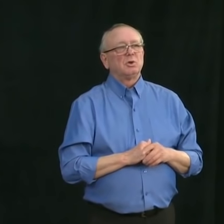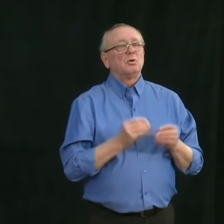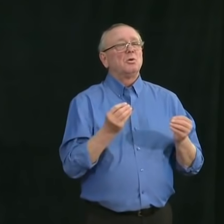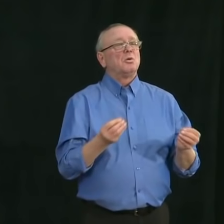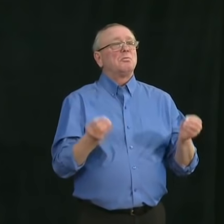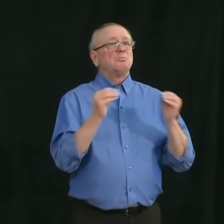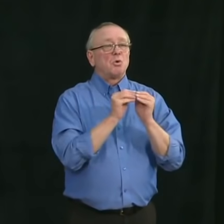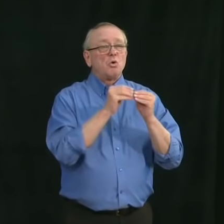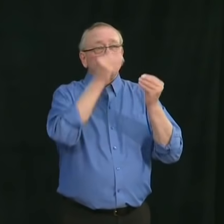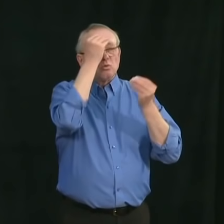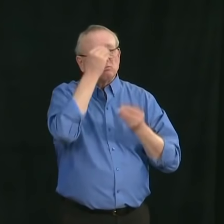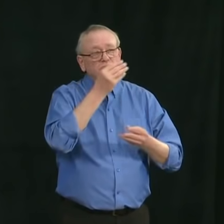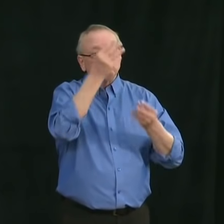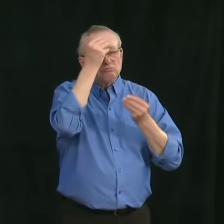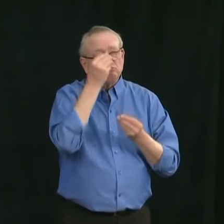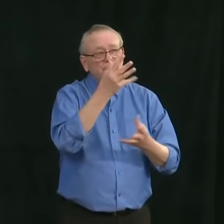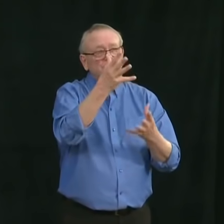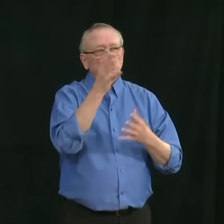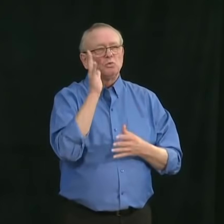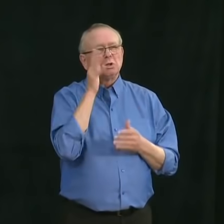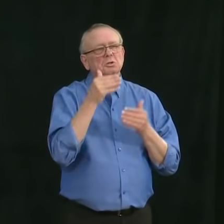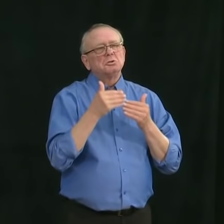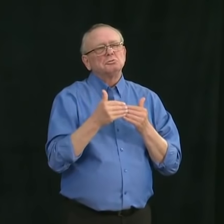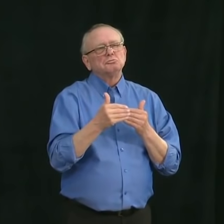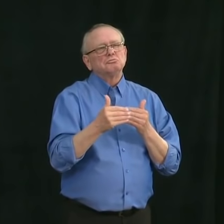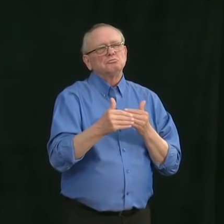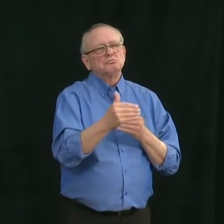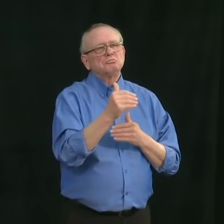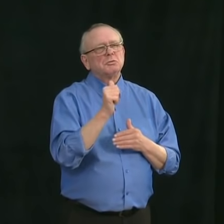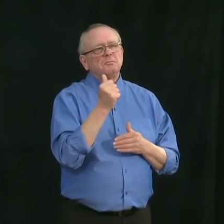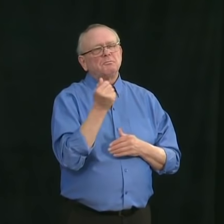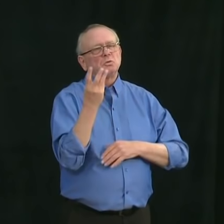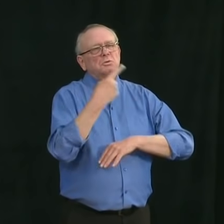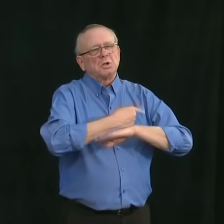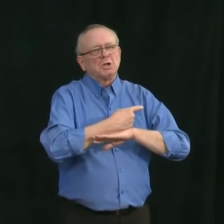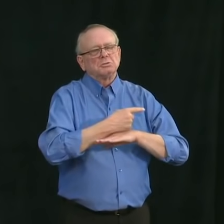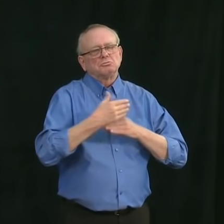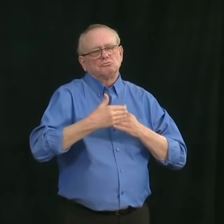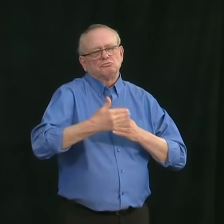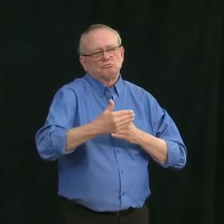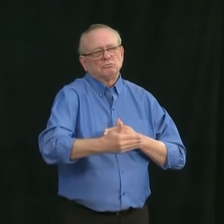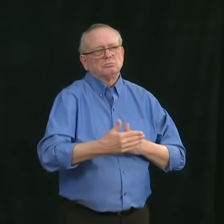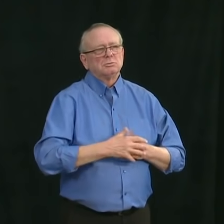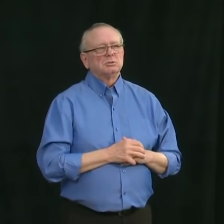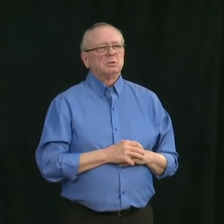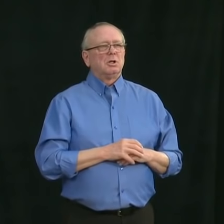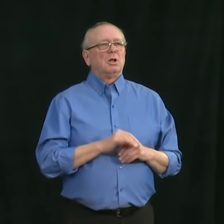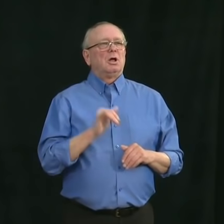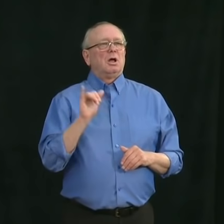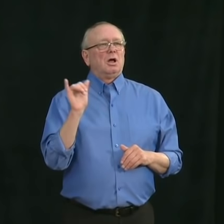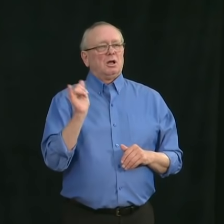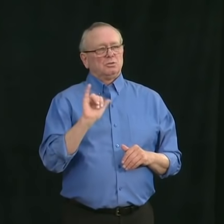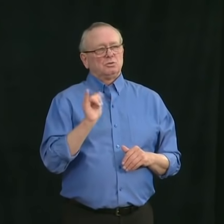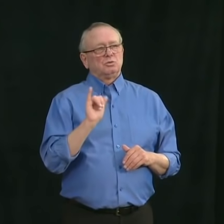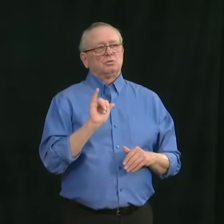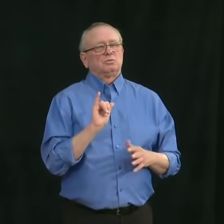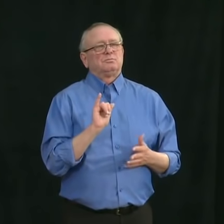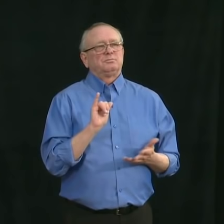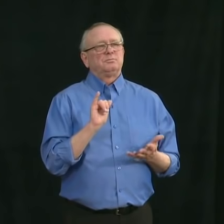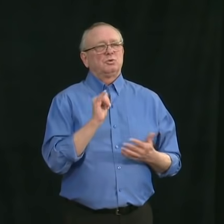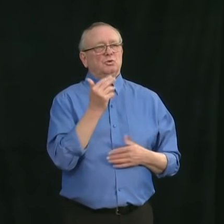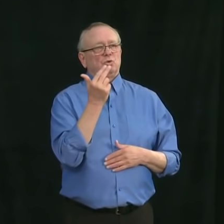the coming days. We have also, as you heard earlier, been informed of 13 confirmed cases